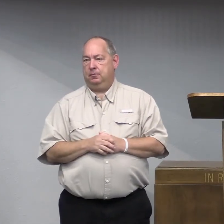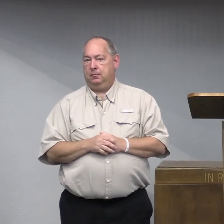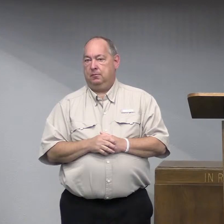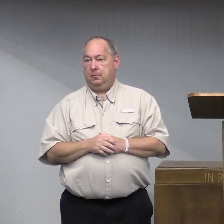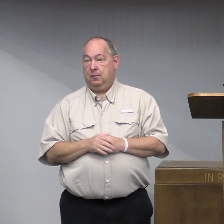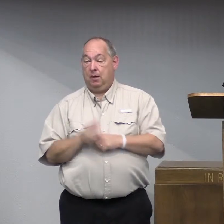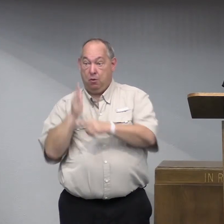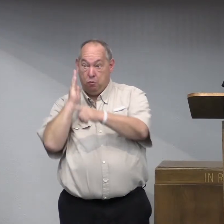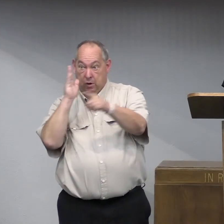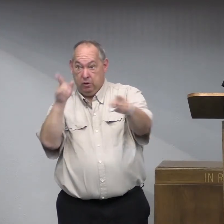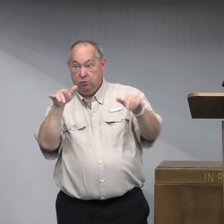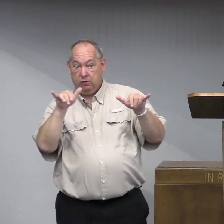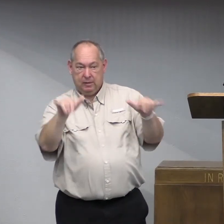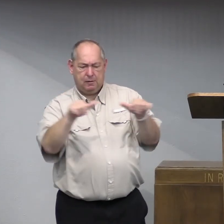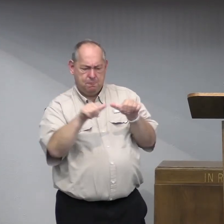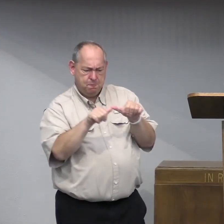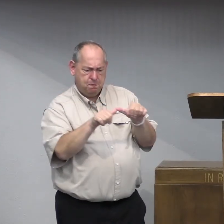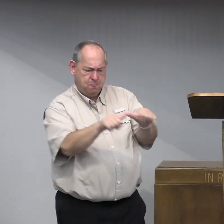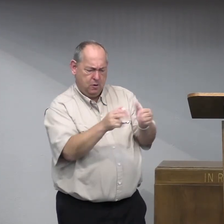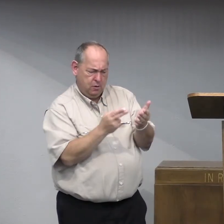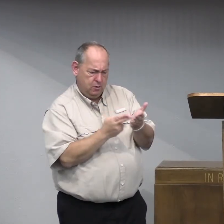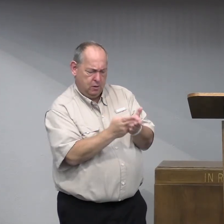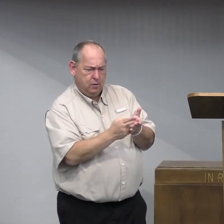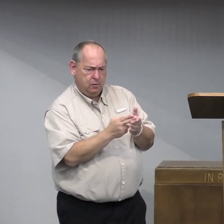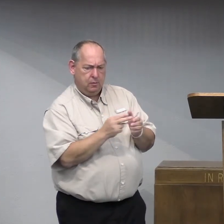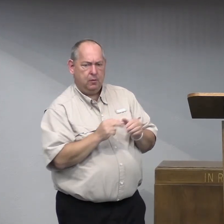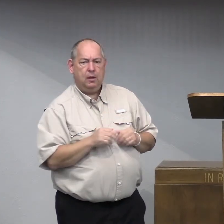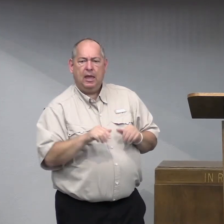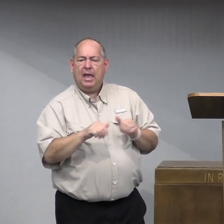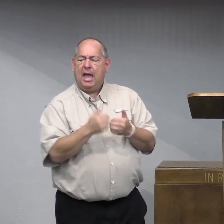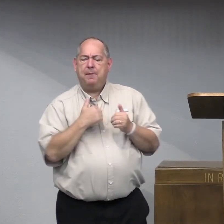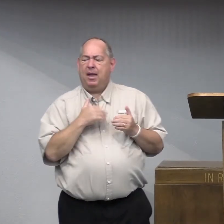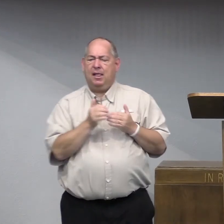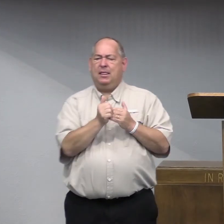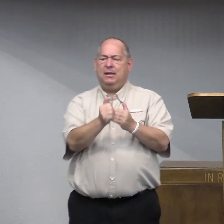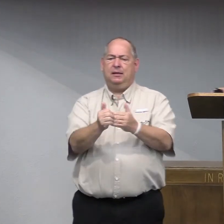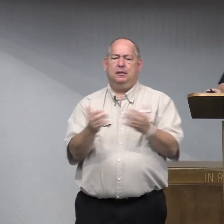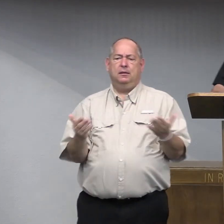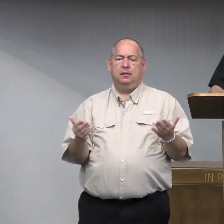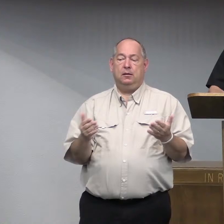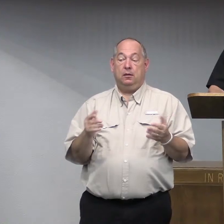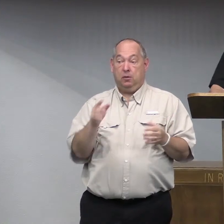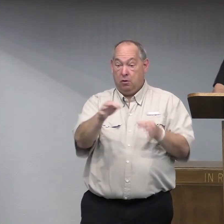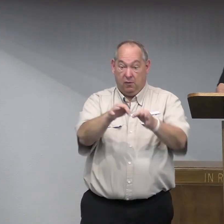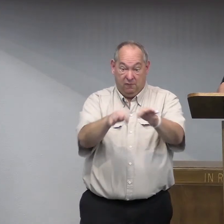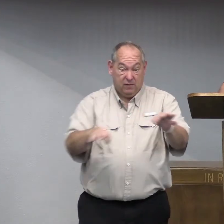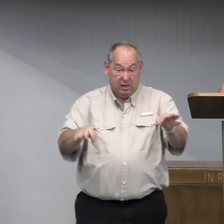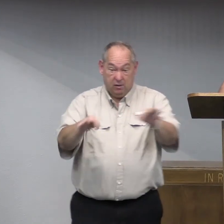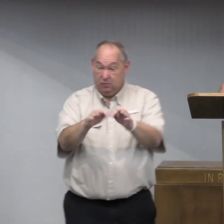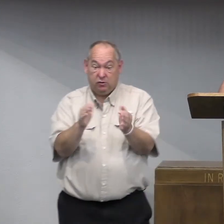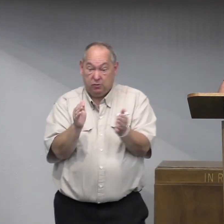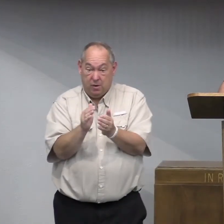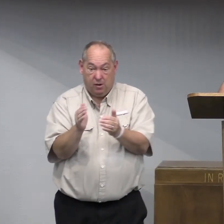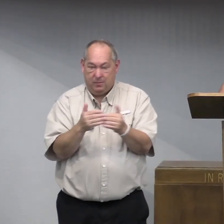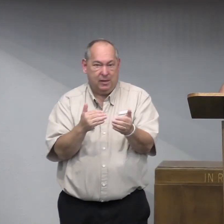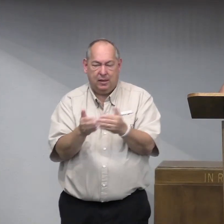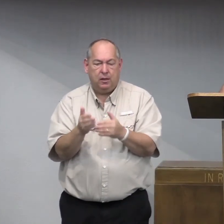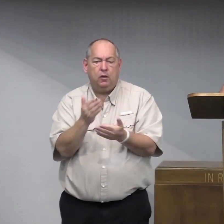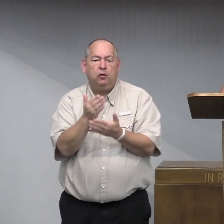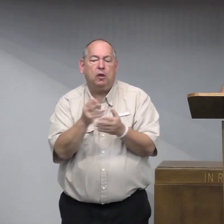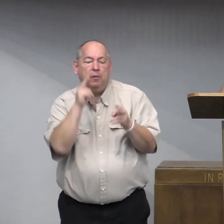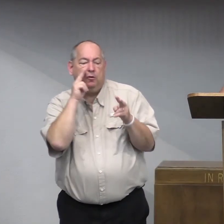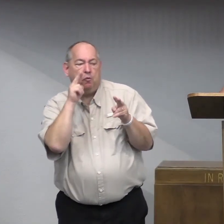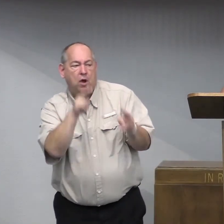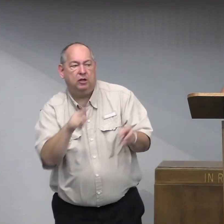Will you remain steadfast? And finally, how am I leading? Even if your field is small, someone is watching